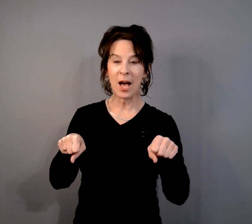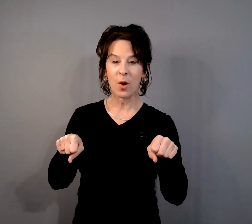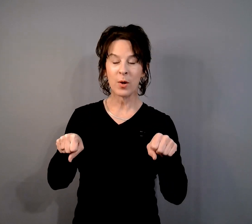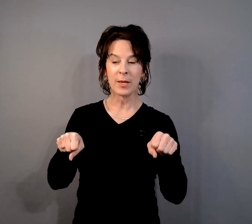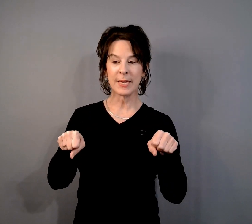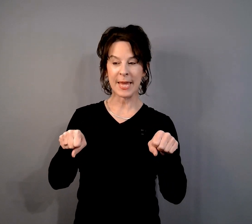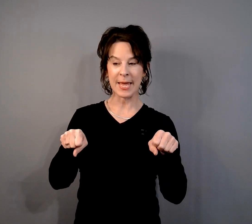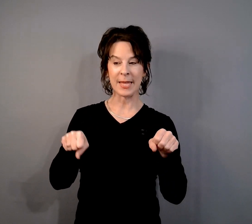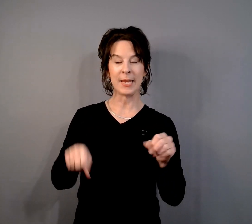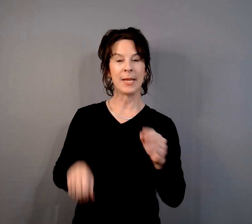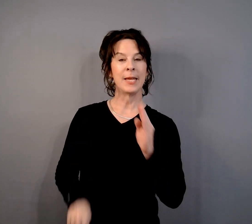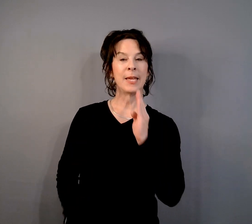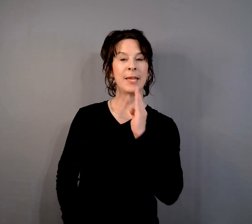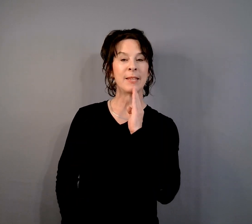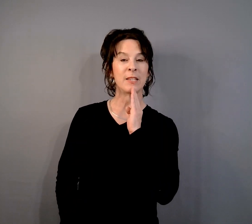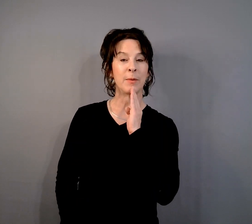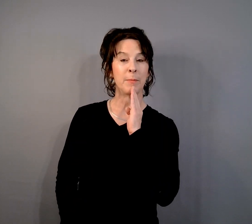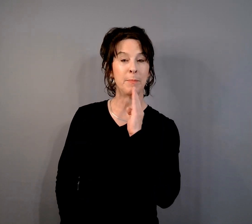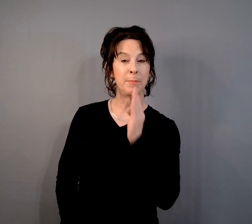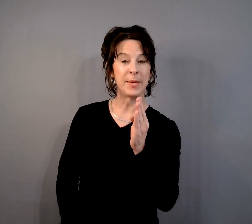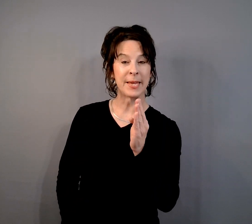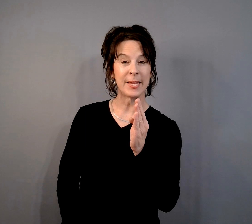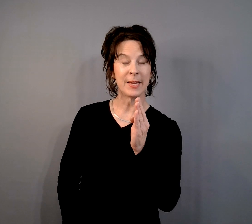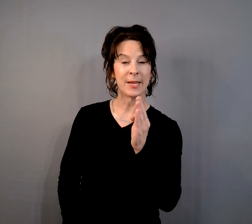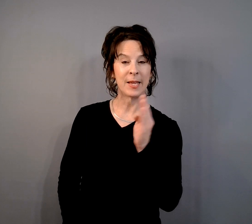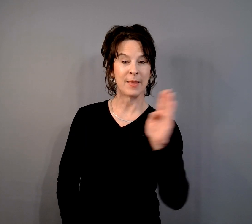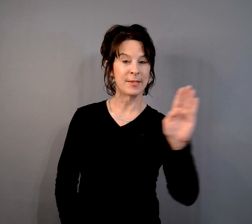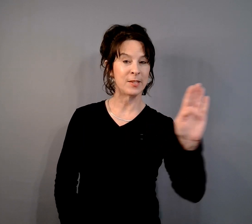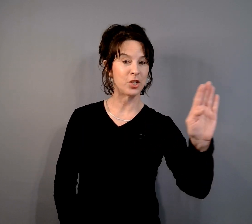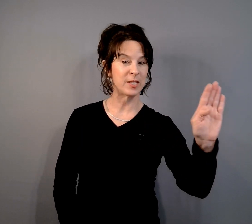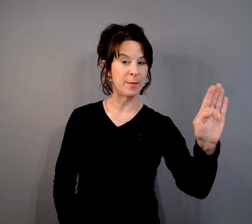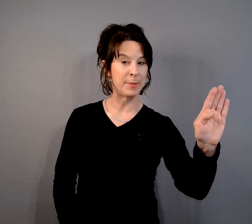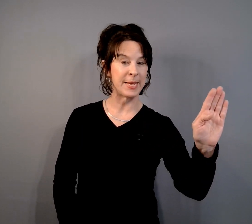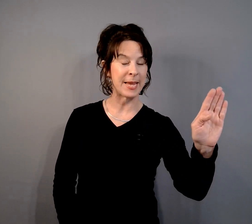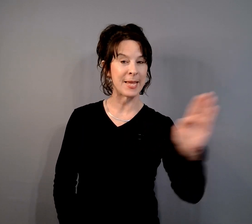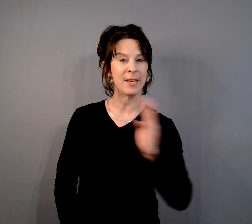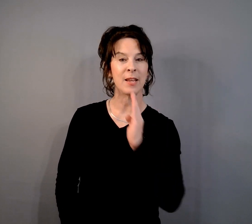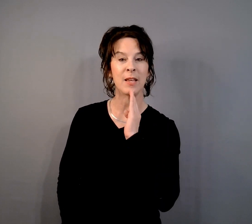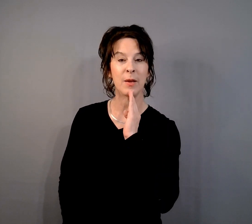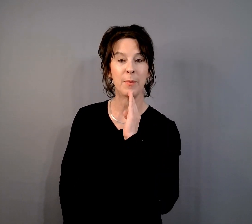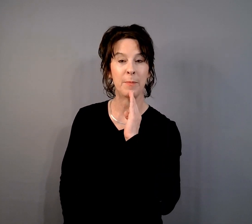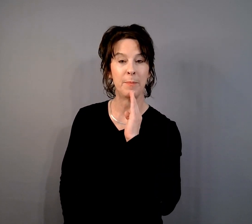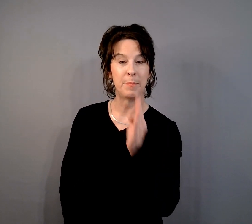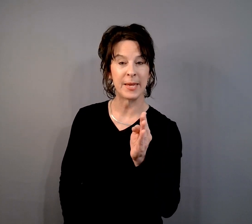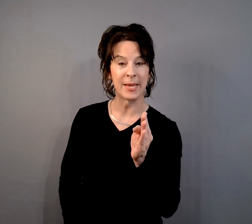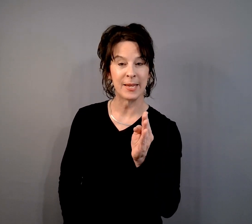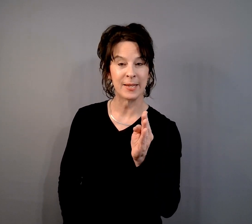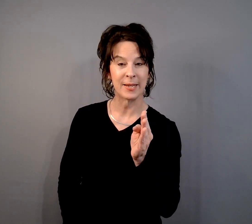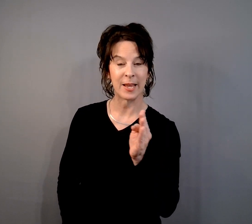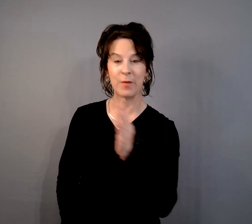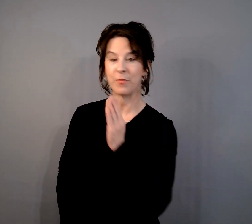how can it be? And this is just the B hand, B, out